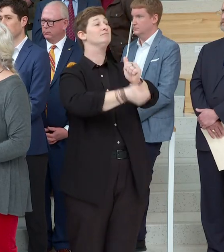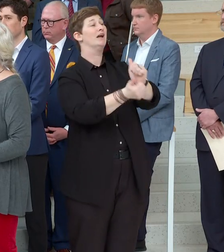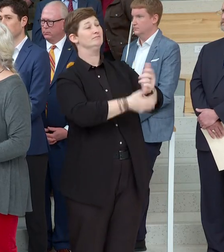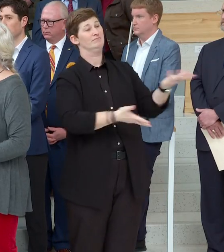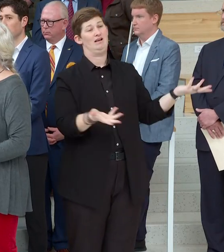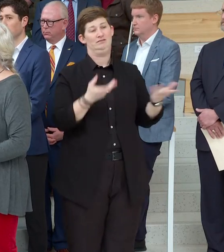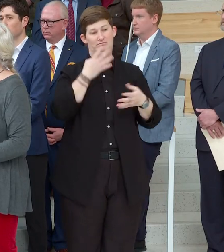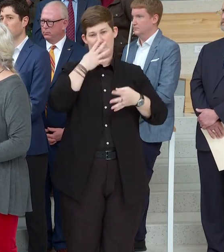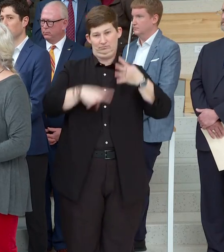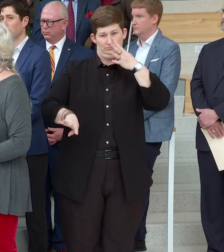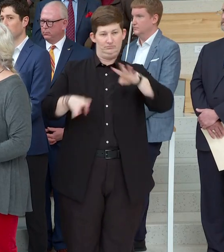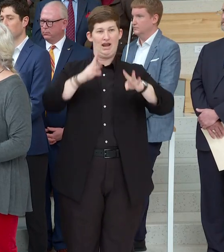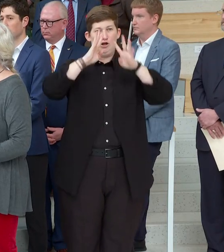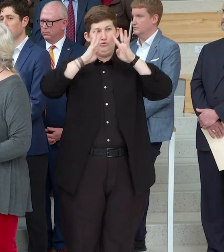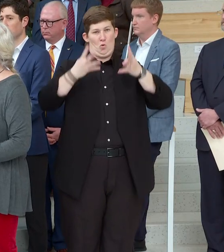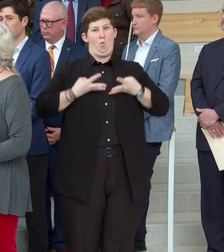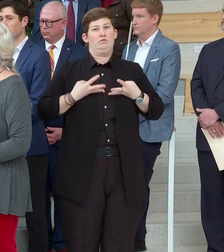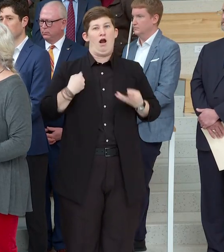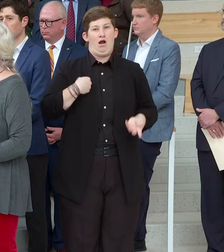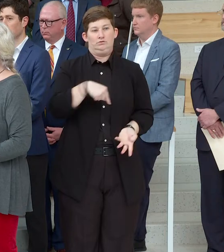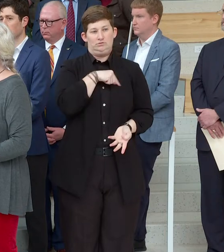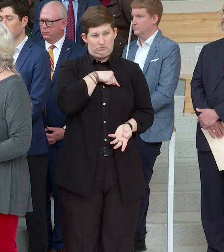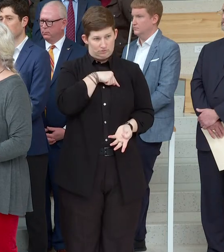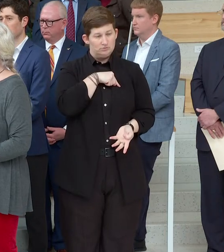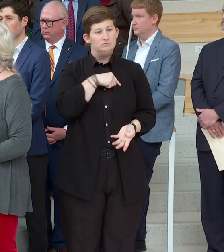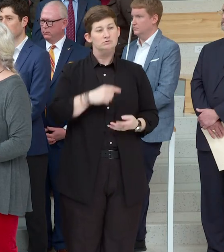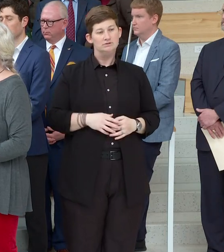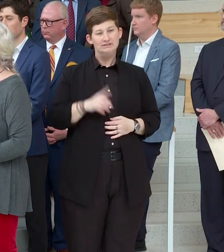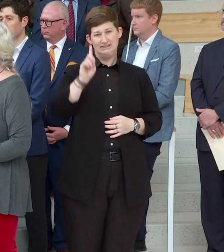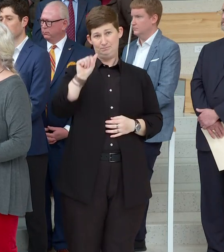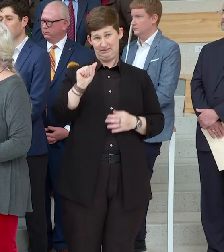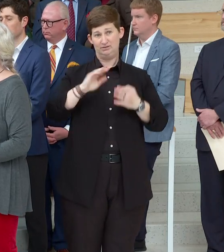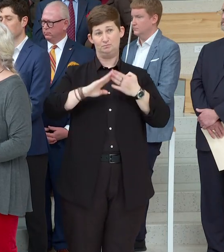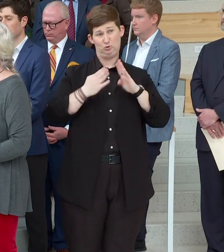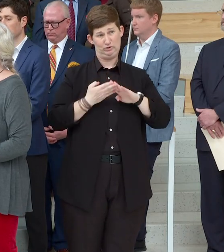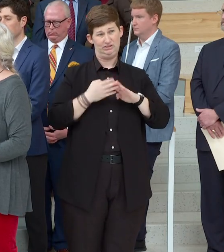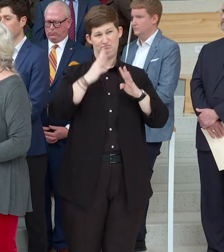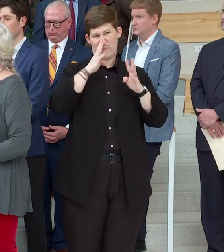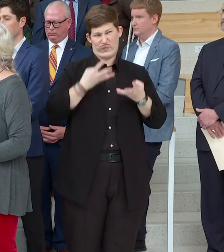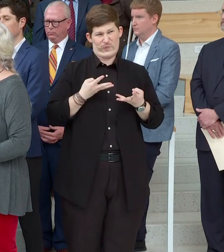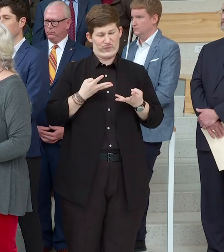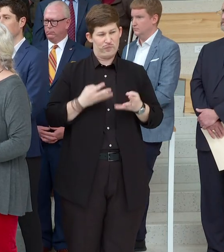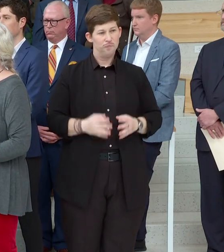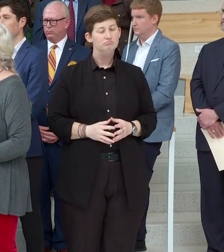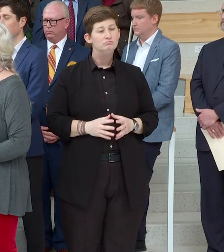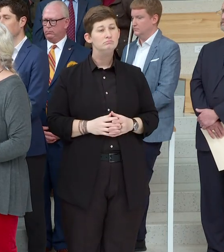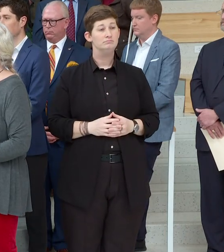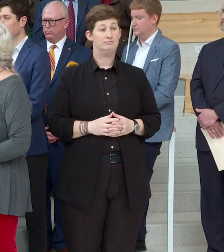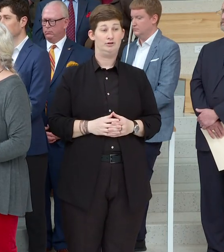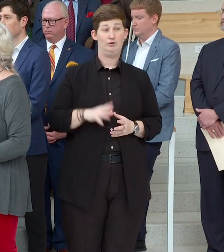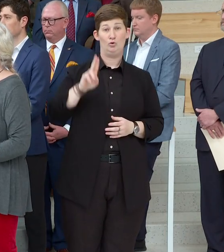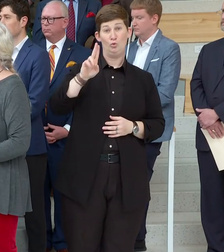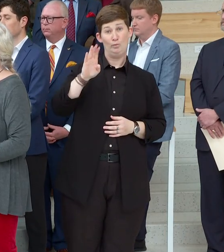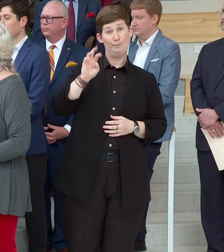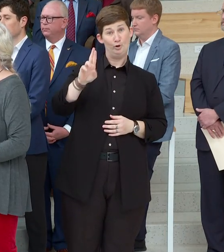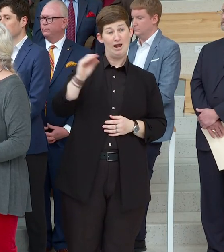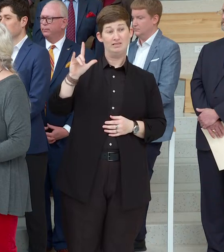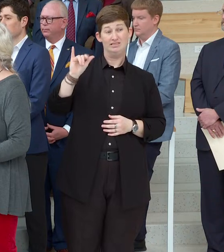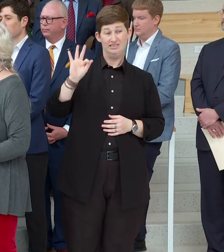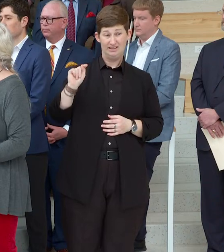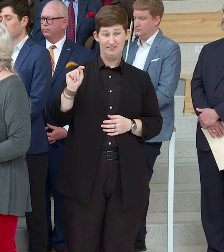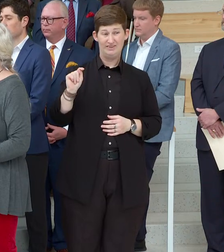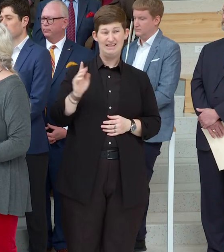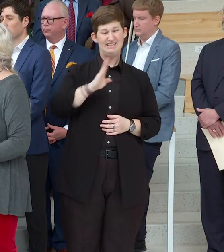the impact on disability community. Uber and Lyft have never provided fully accessible options in